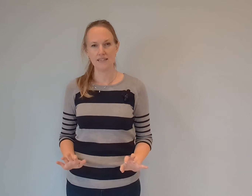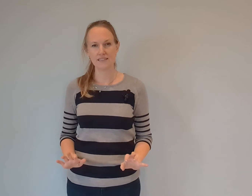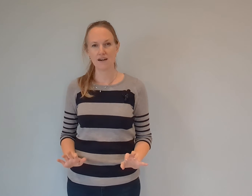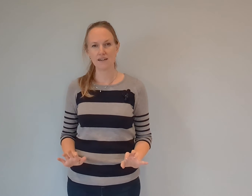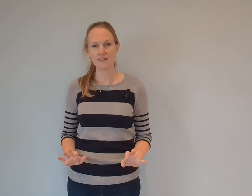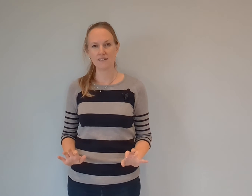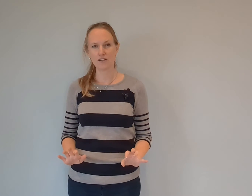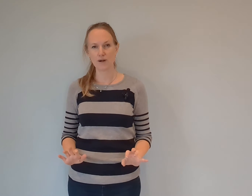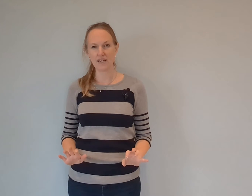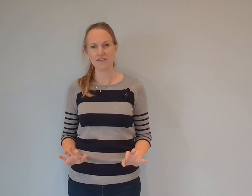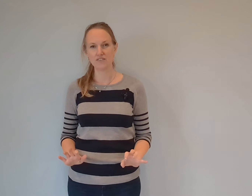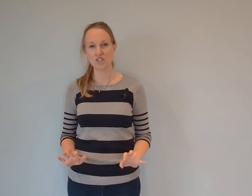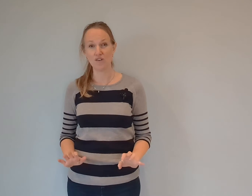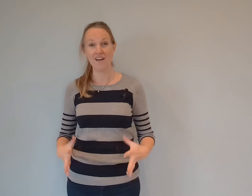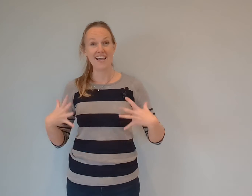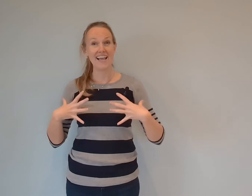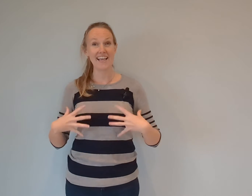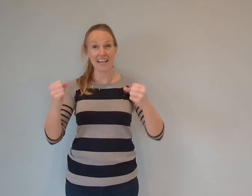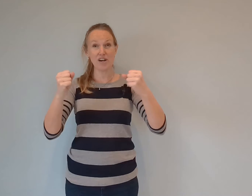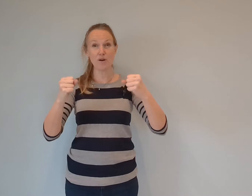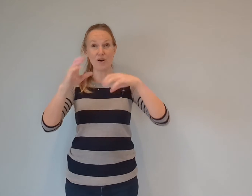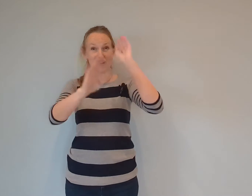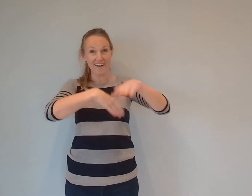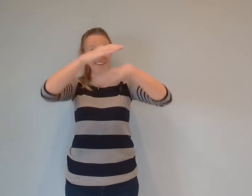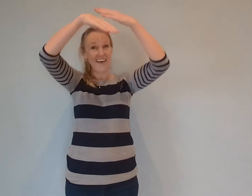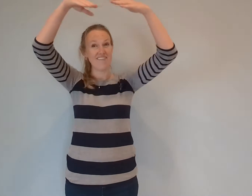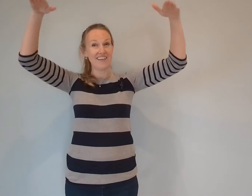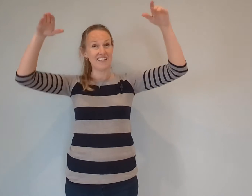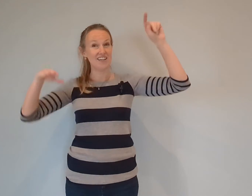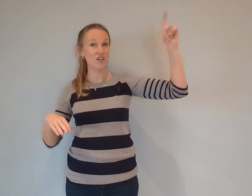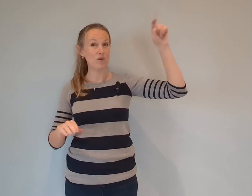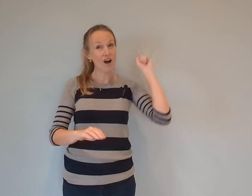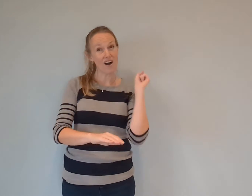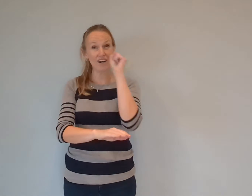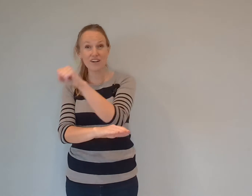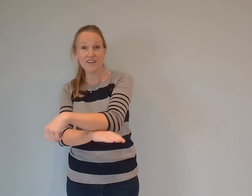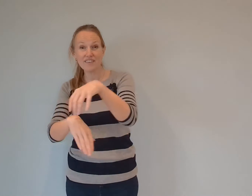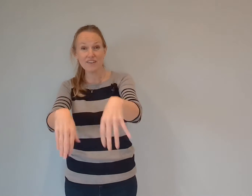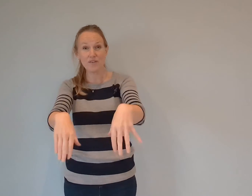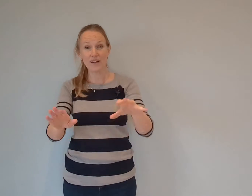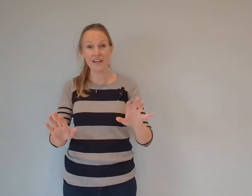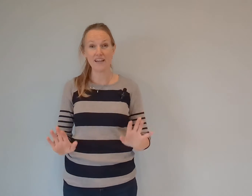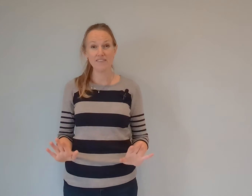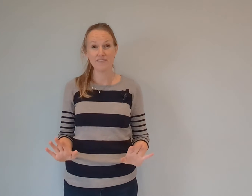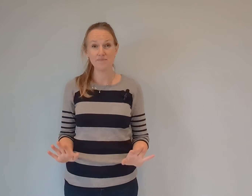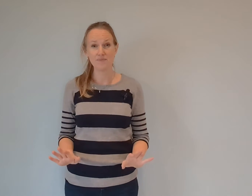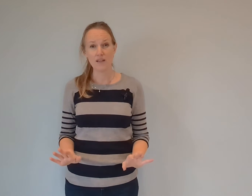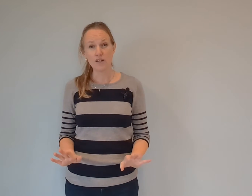he's conquered the grave. So hero of heaven, you conquered the grave.